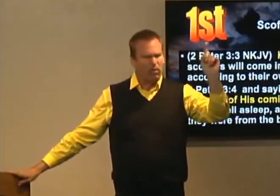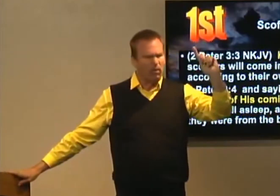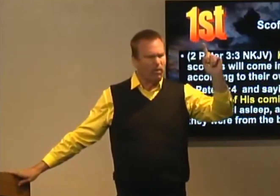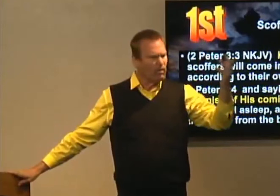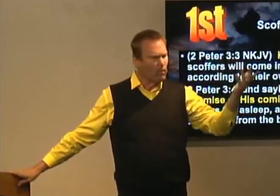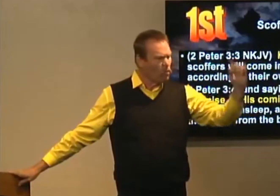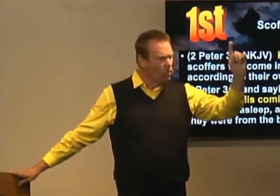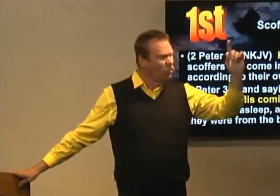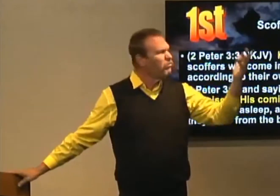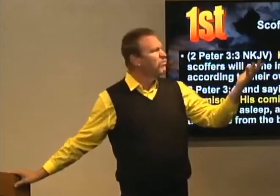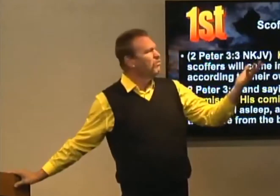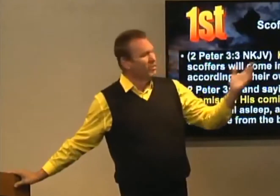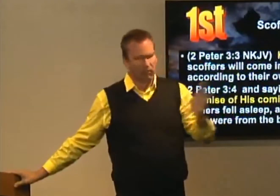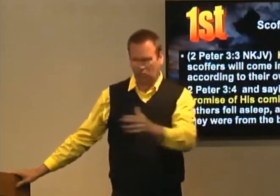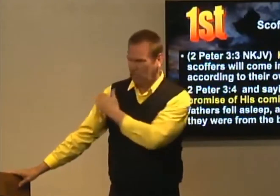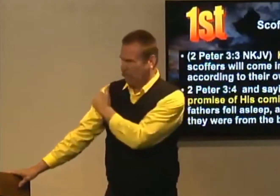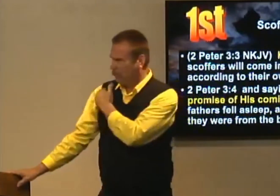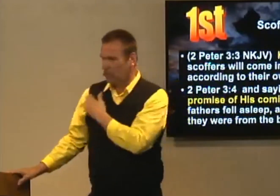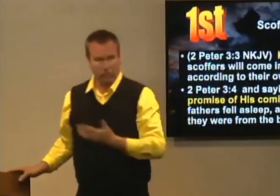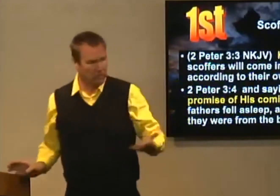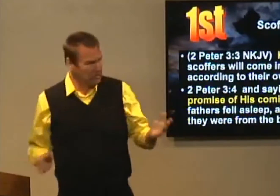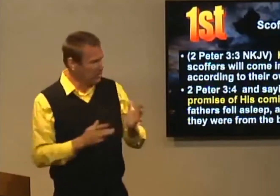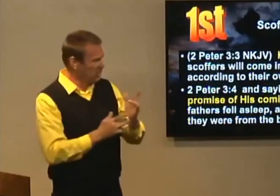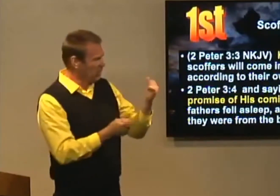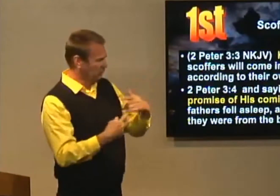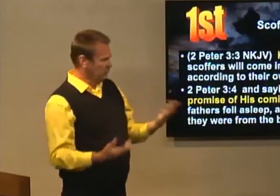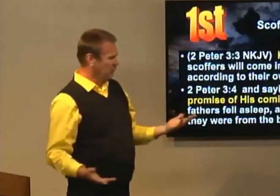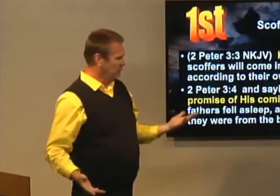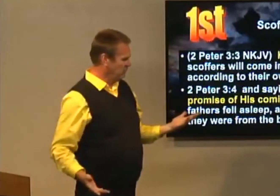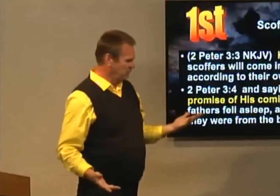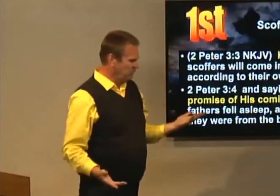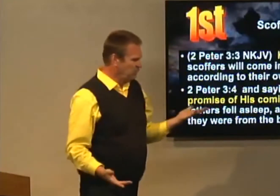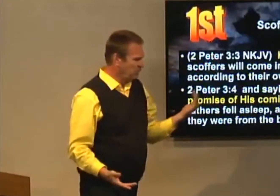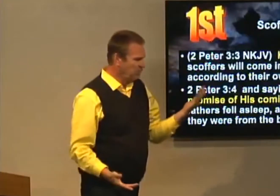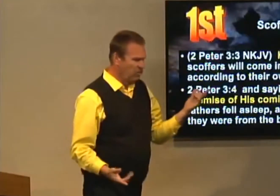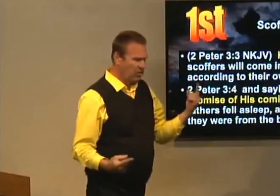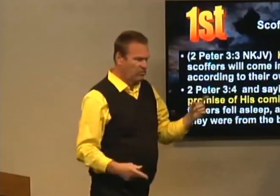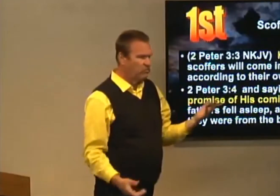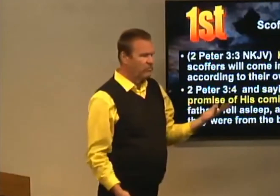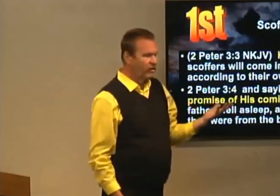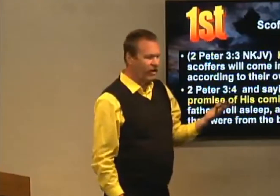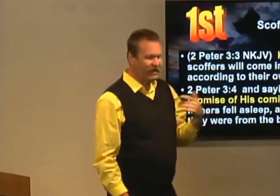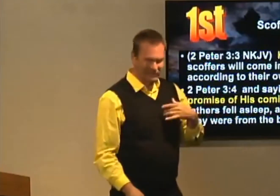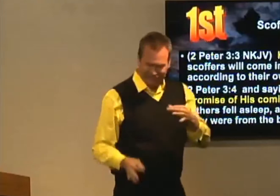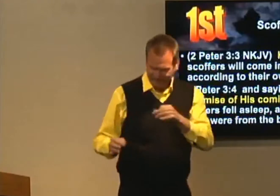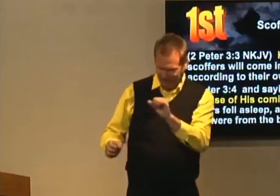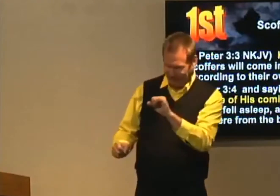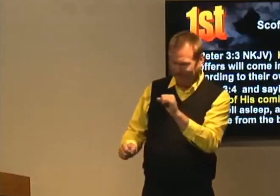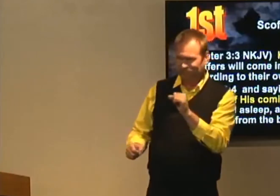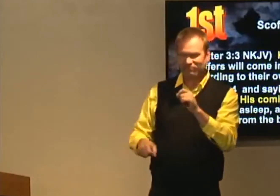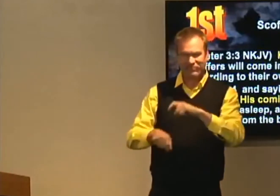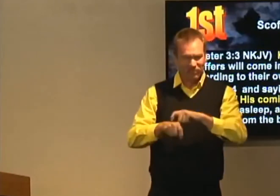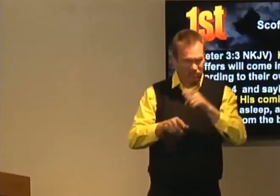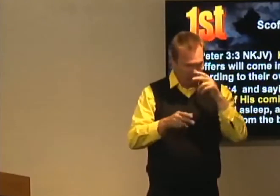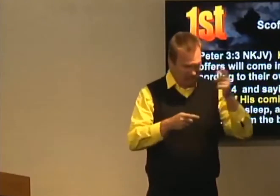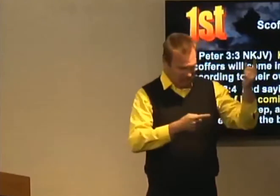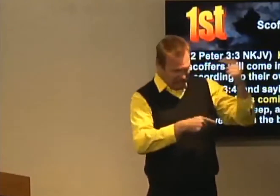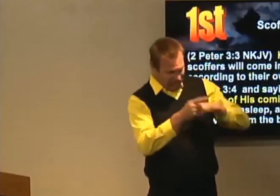it? We don't see anything. Hey, Jesus hasn't come back yet. Come on. I thought you said he's going to come.